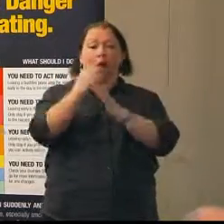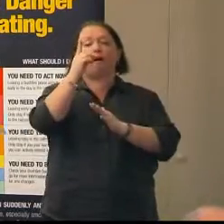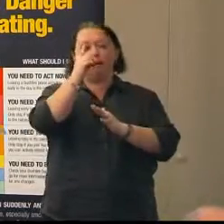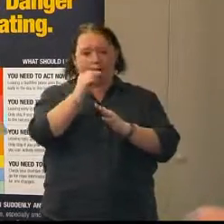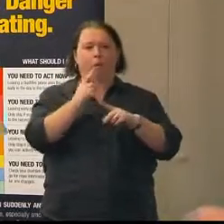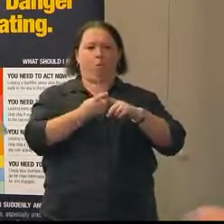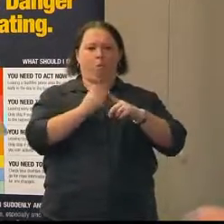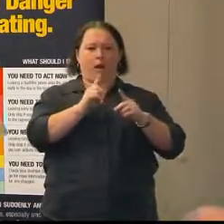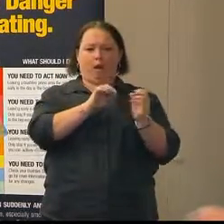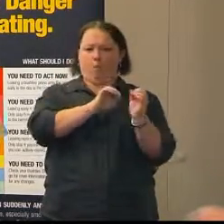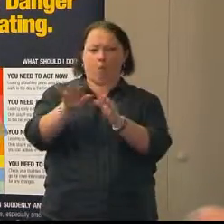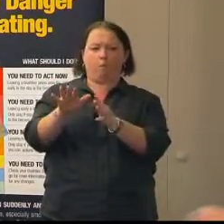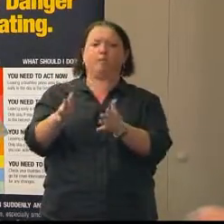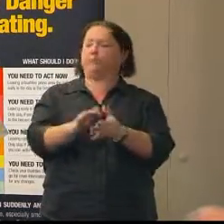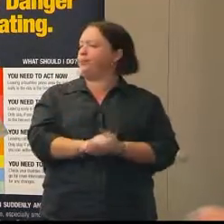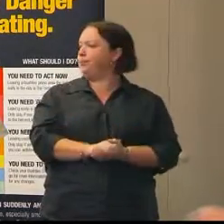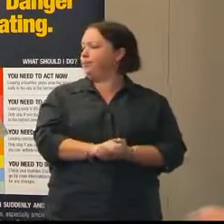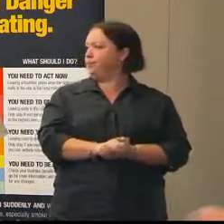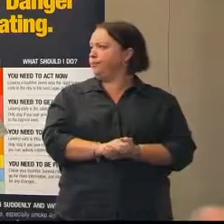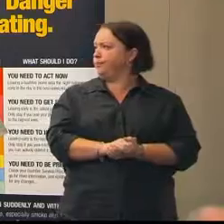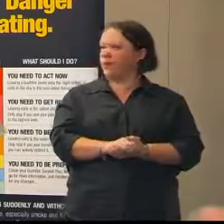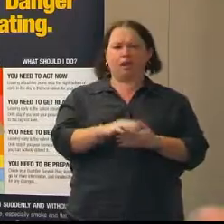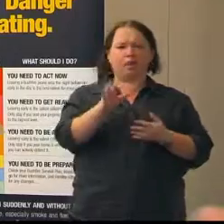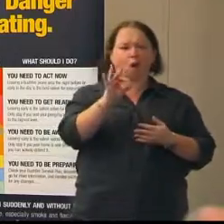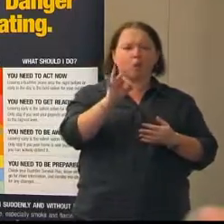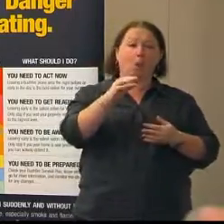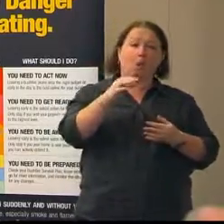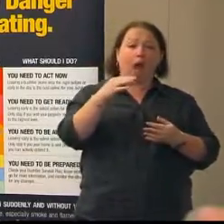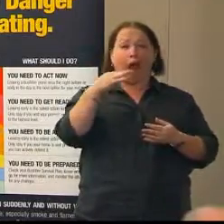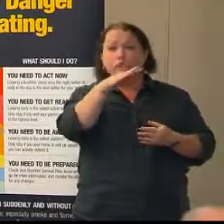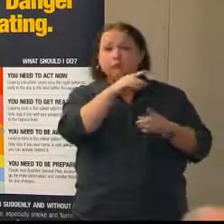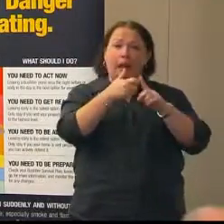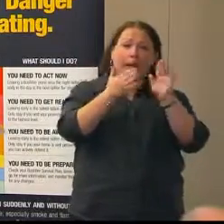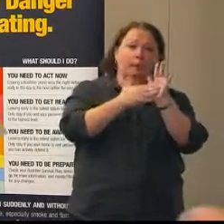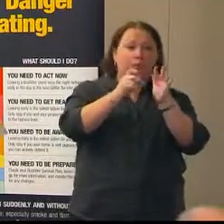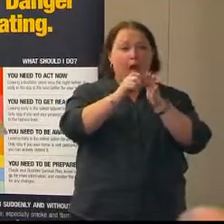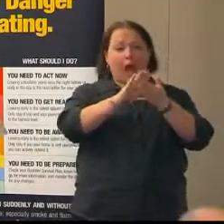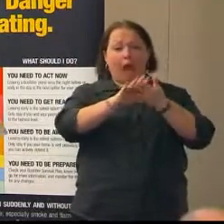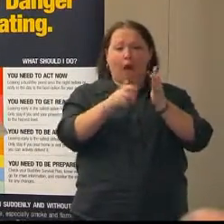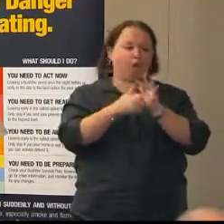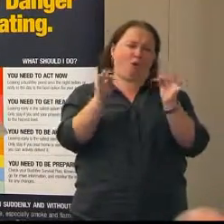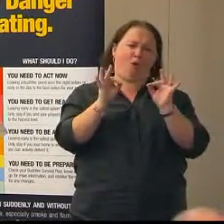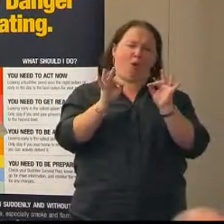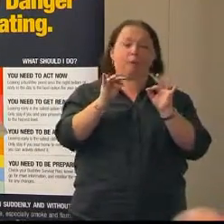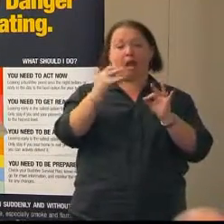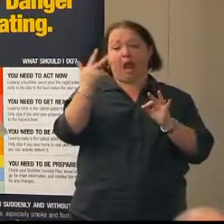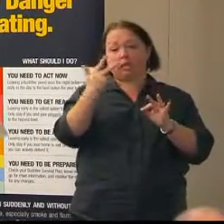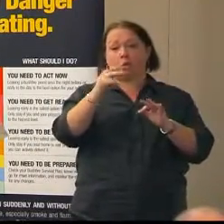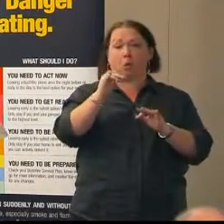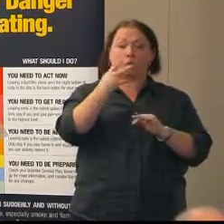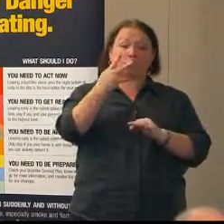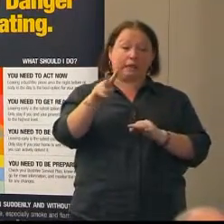very, very quickly. Not hundreds of kilometres an hour, but certainly to 18, 20,